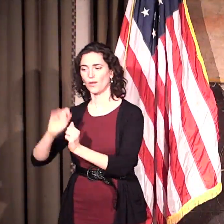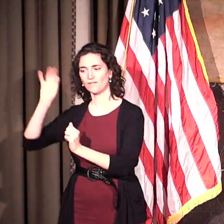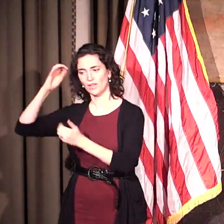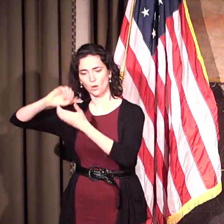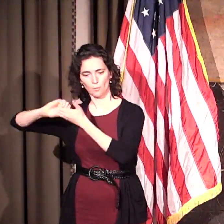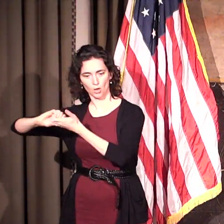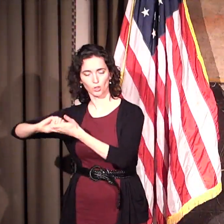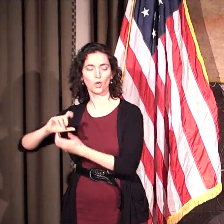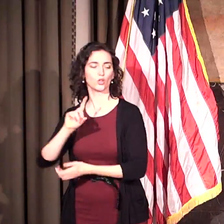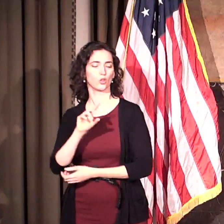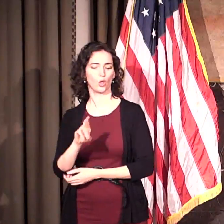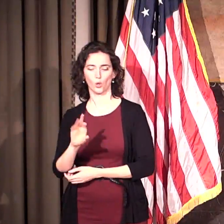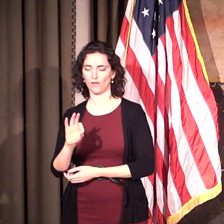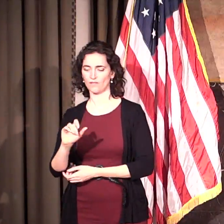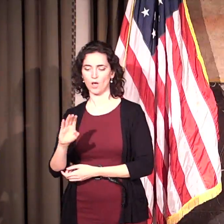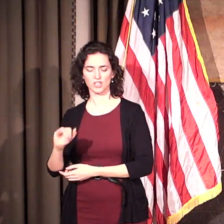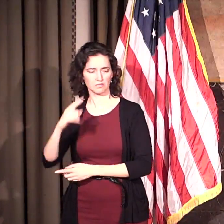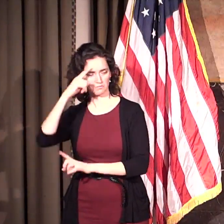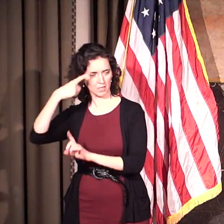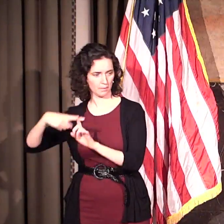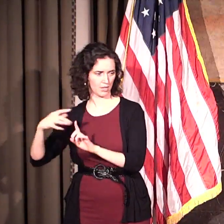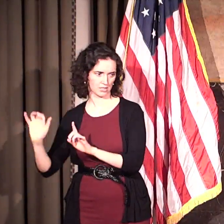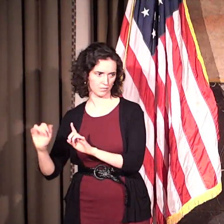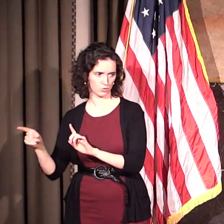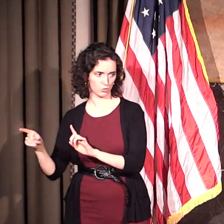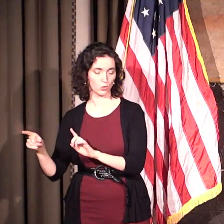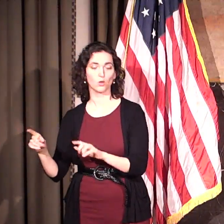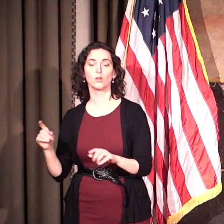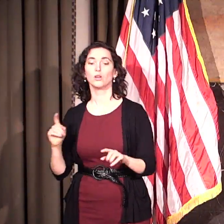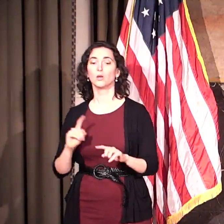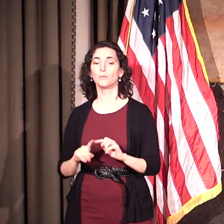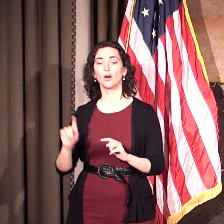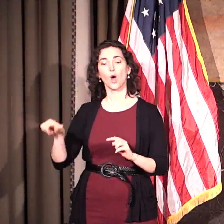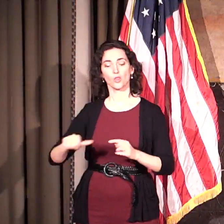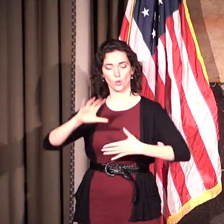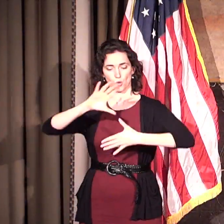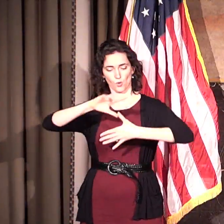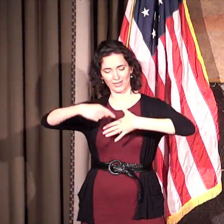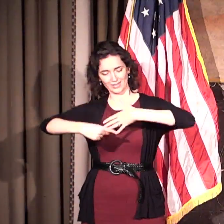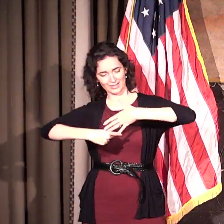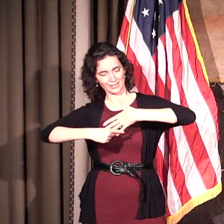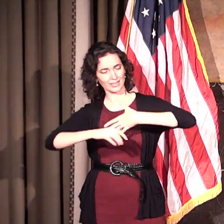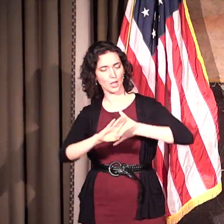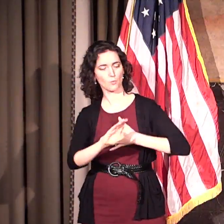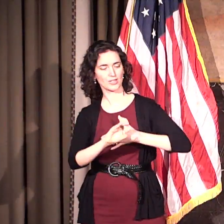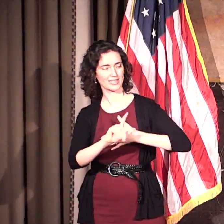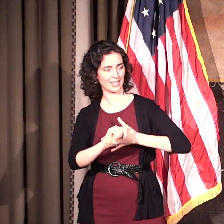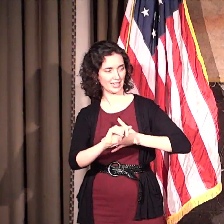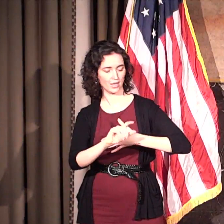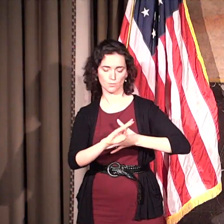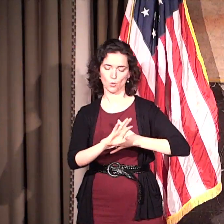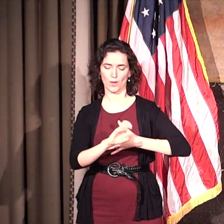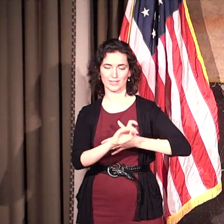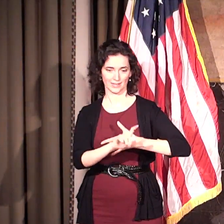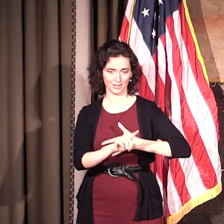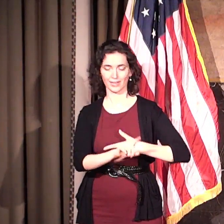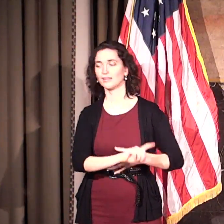Fauci, he's encouraged as well. Perhaps a little bit less so for the Brazilian and the South African variants,